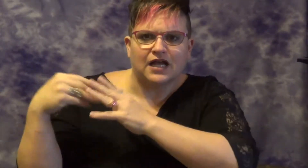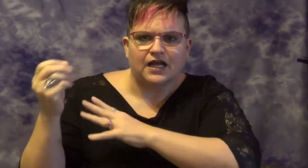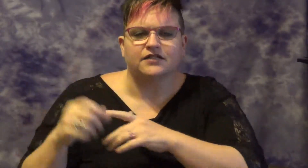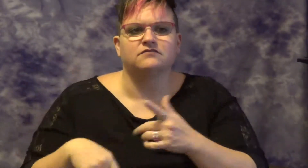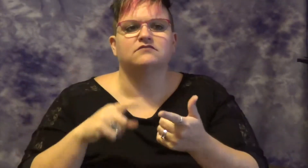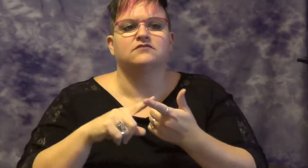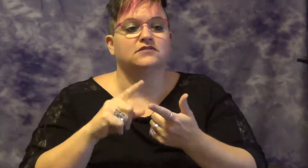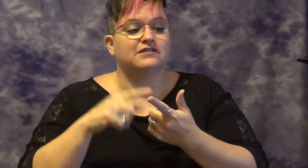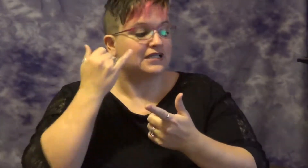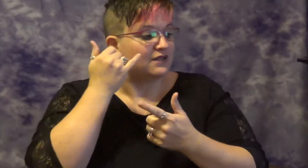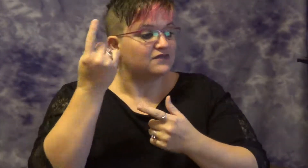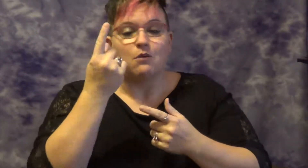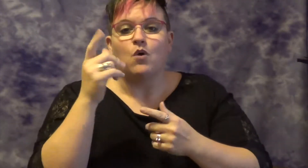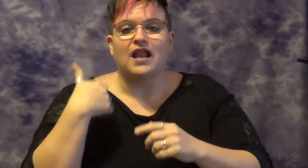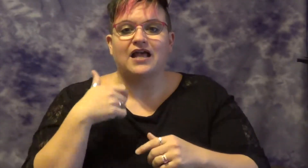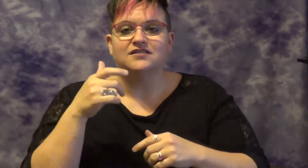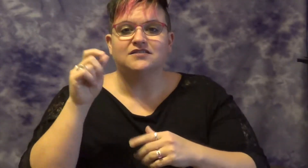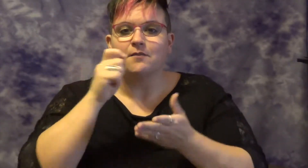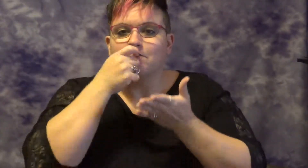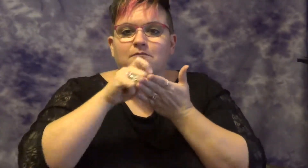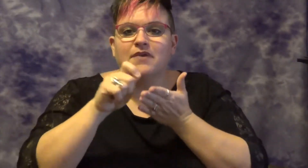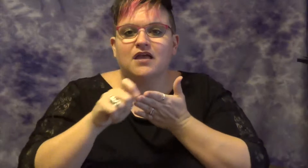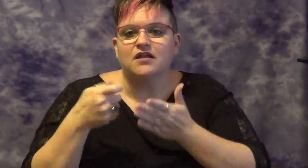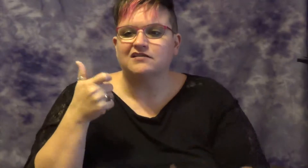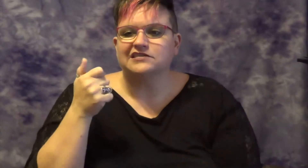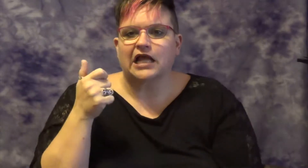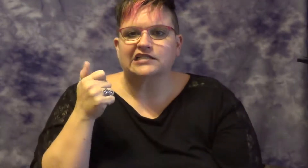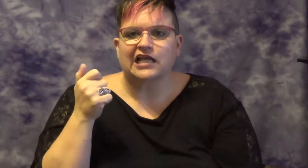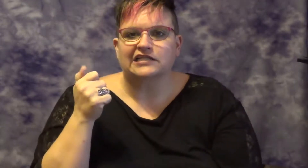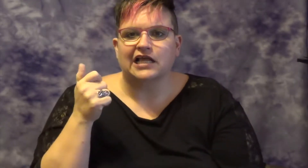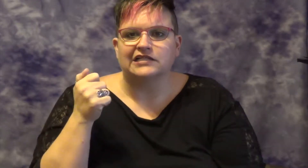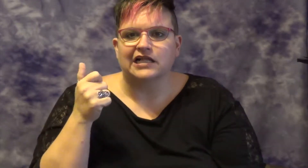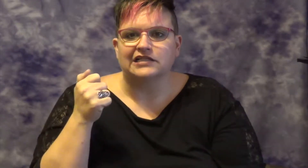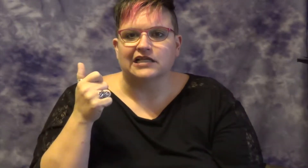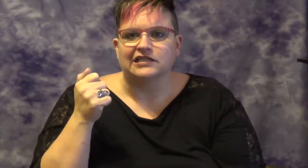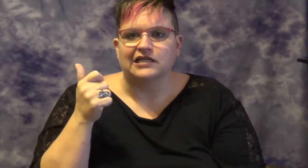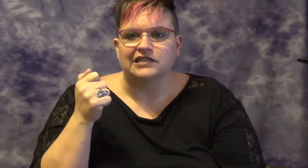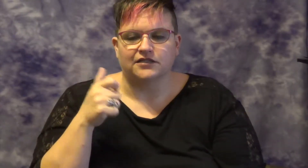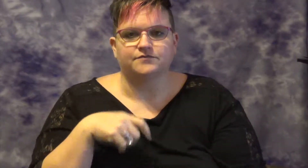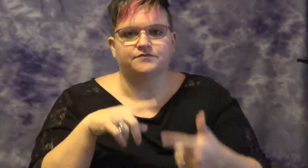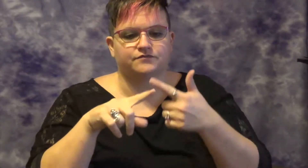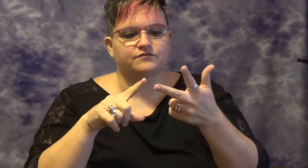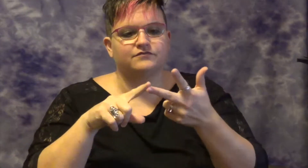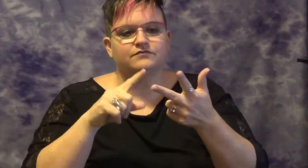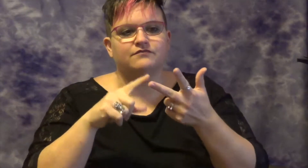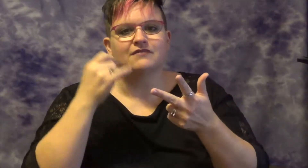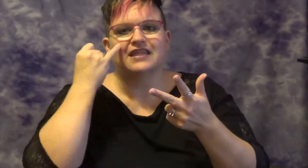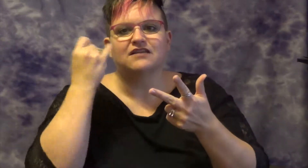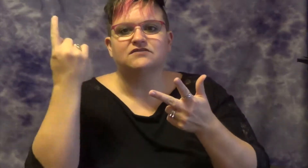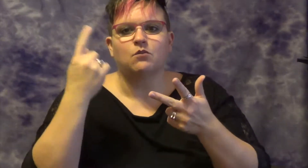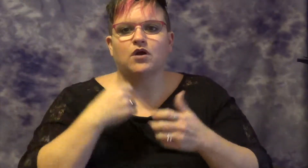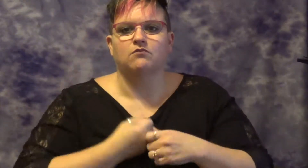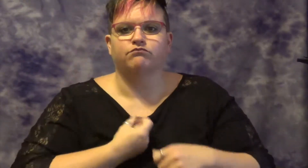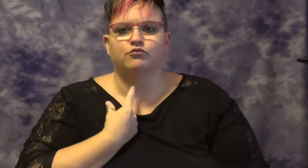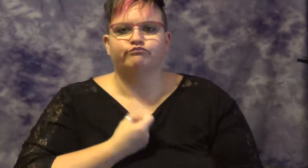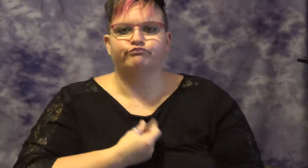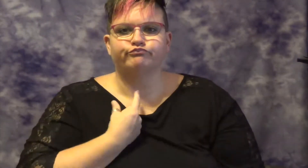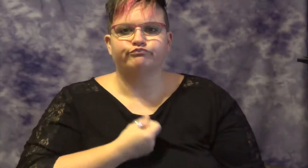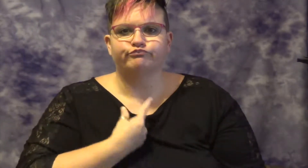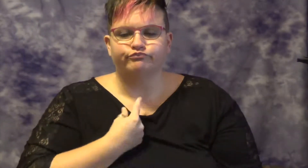doing construction outside, if someone has a pen and they keep clicking it, if someone